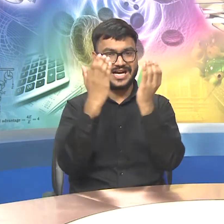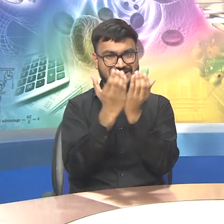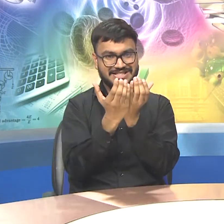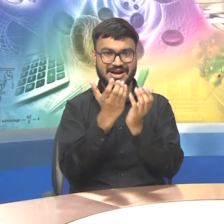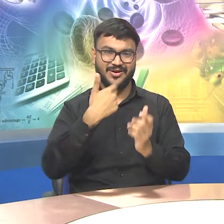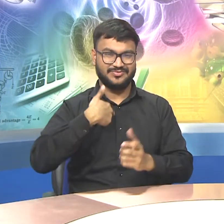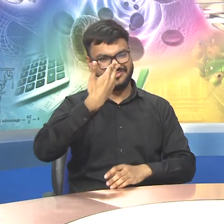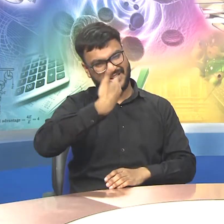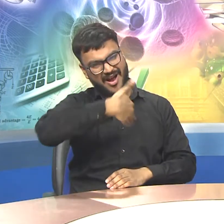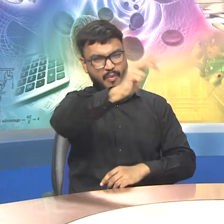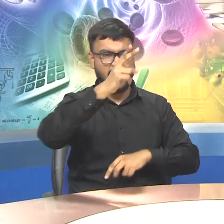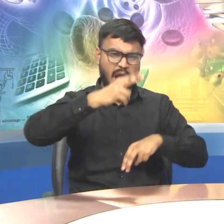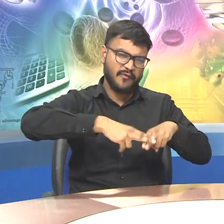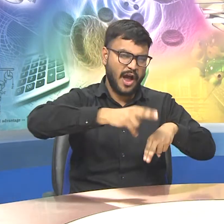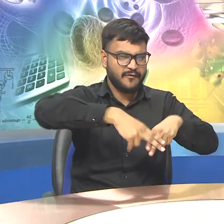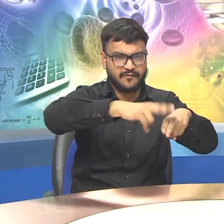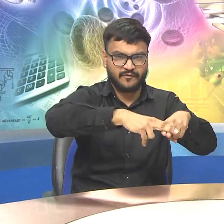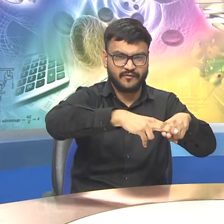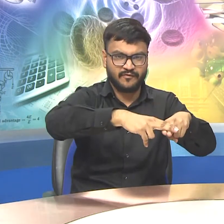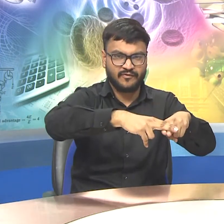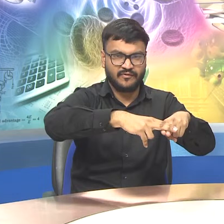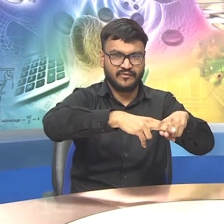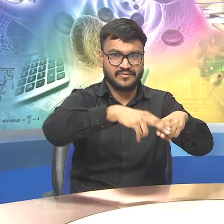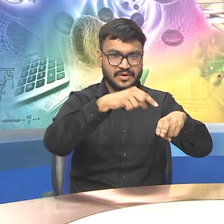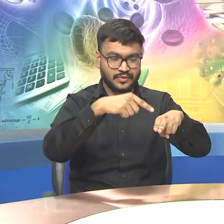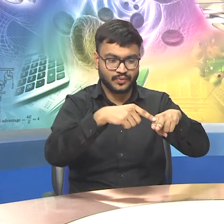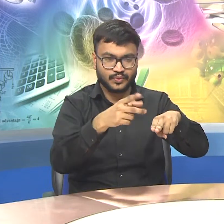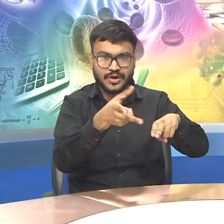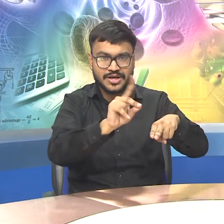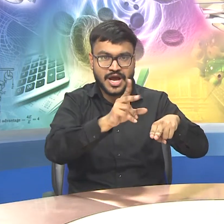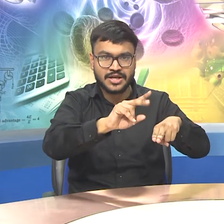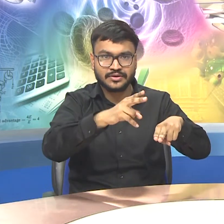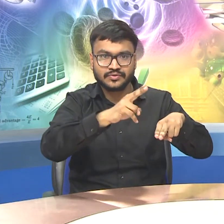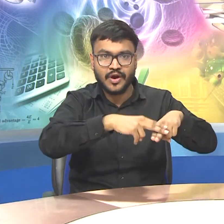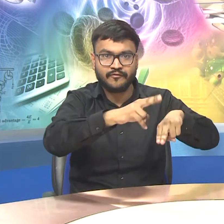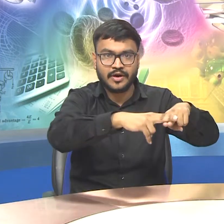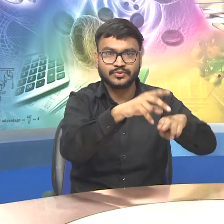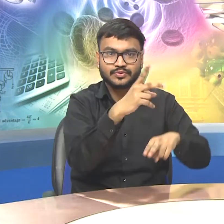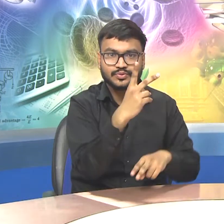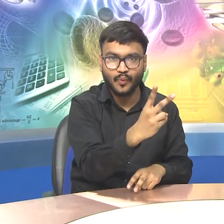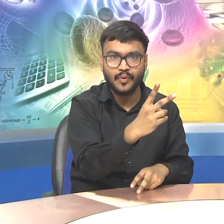Next, we can see I go to class every Friday.